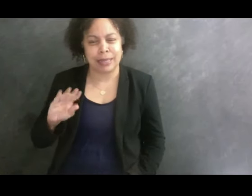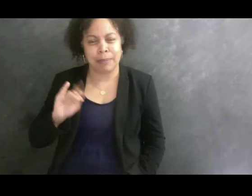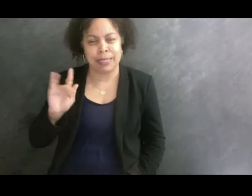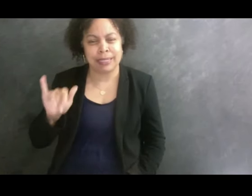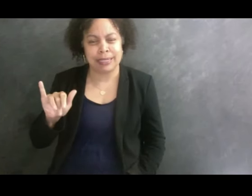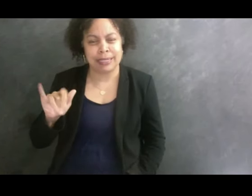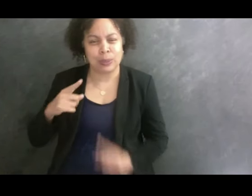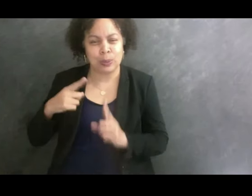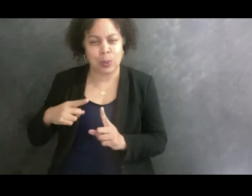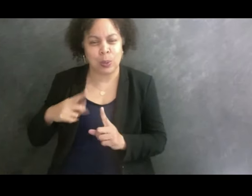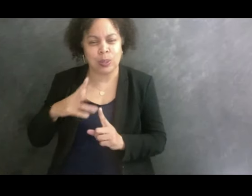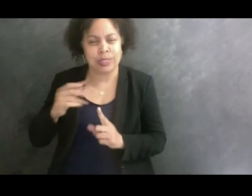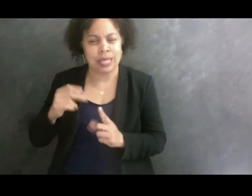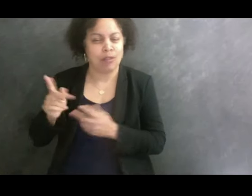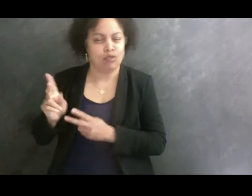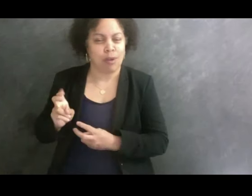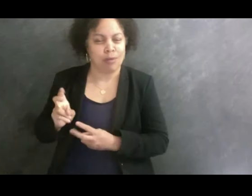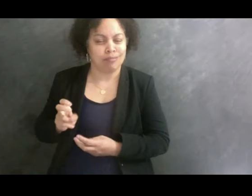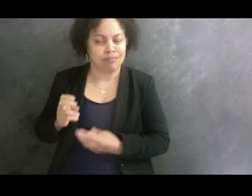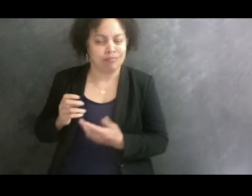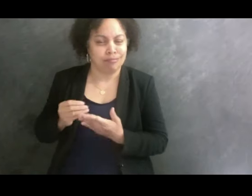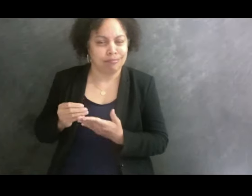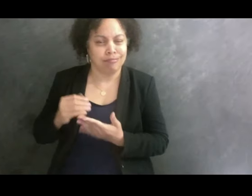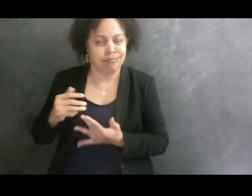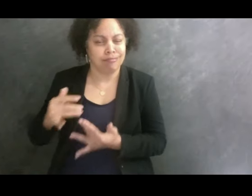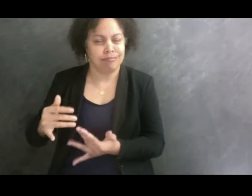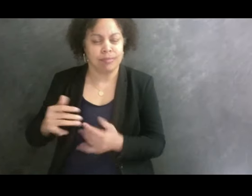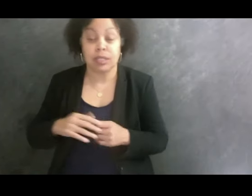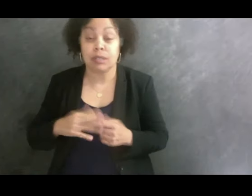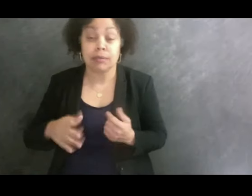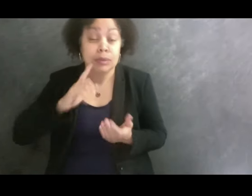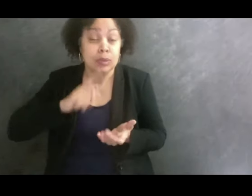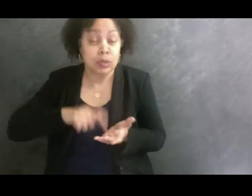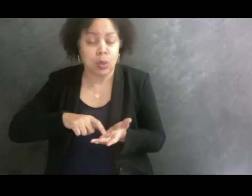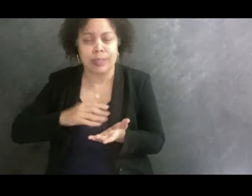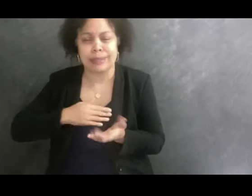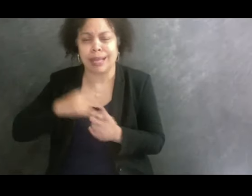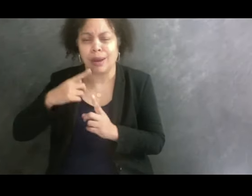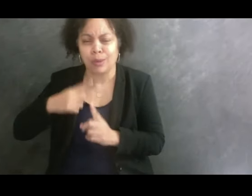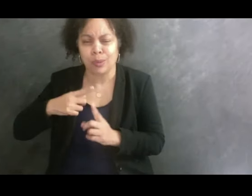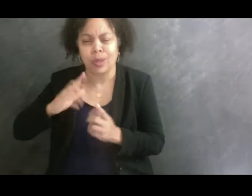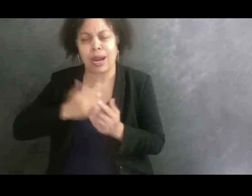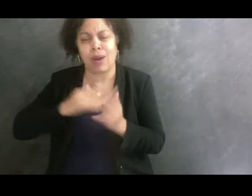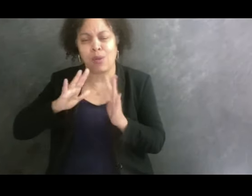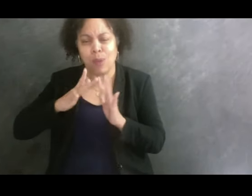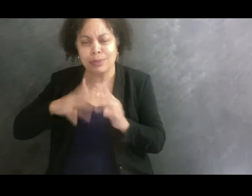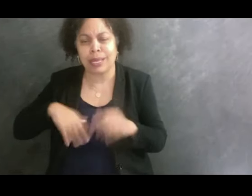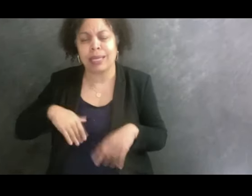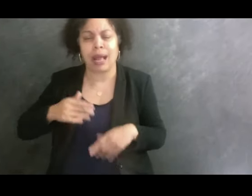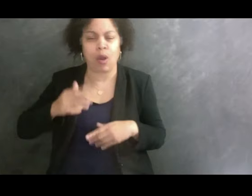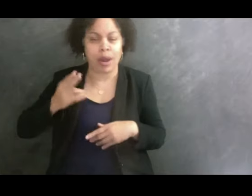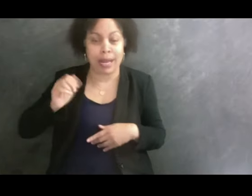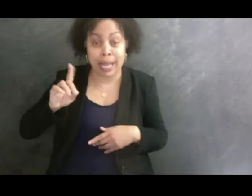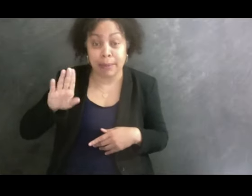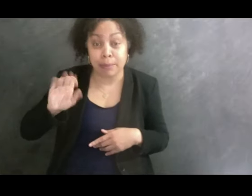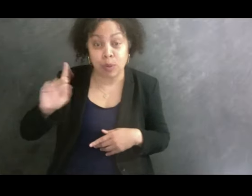for the projects? This is something you might have noticed on our website or application handbook. Something that we're thinking a lot, as I'm